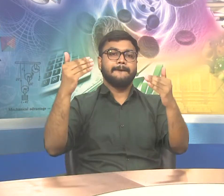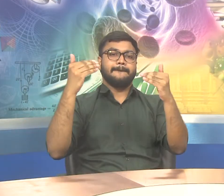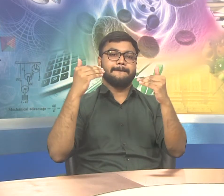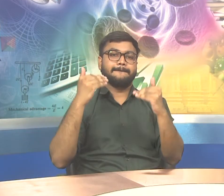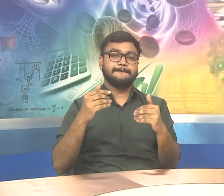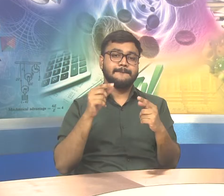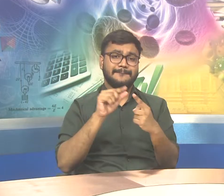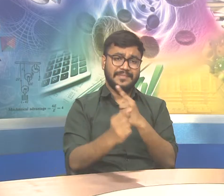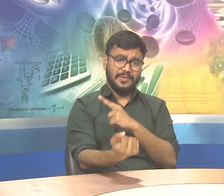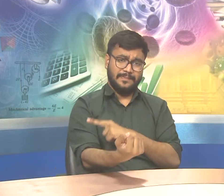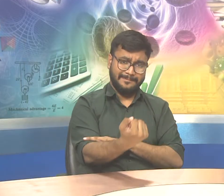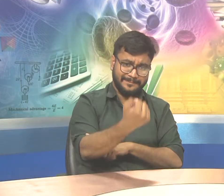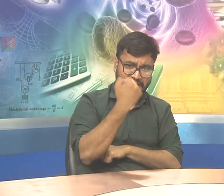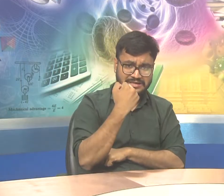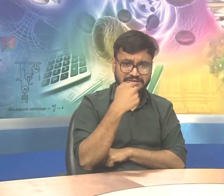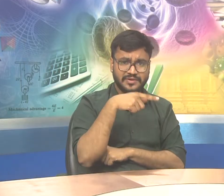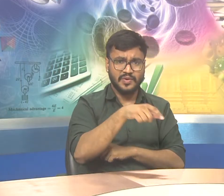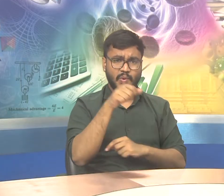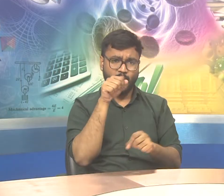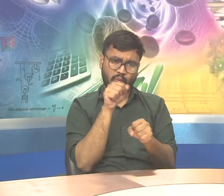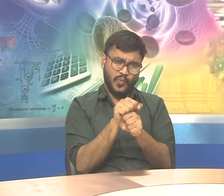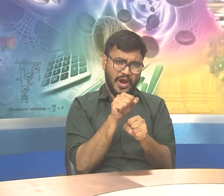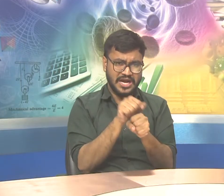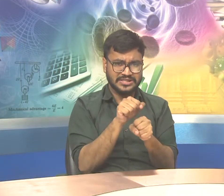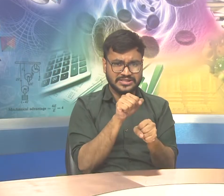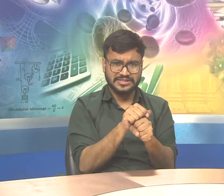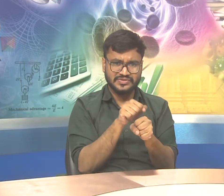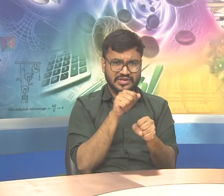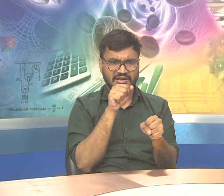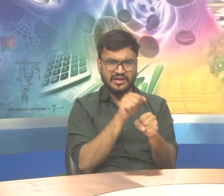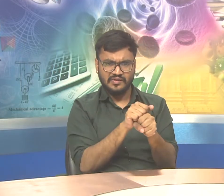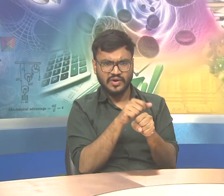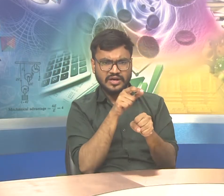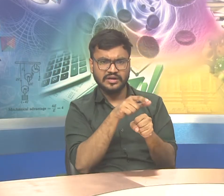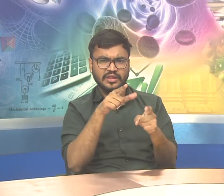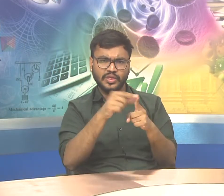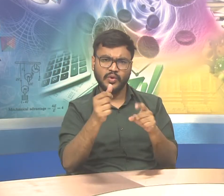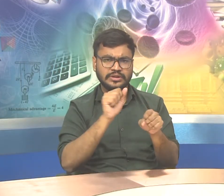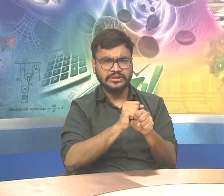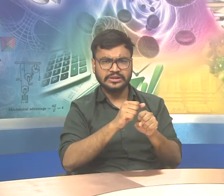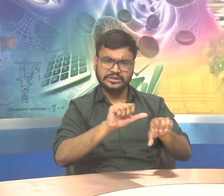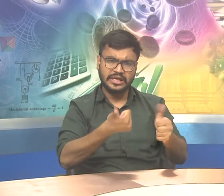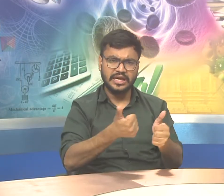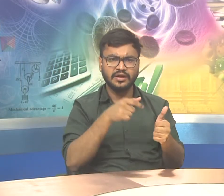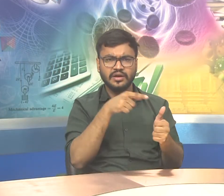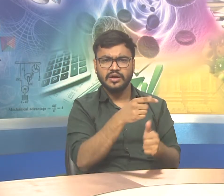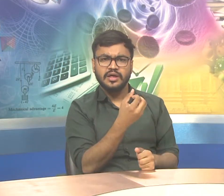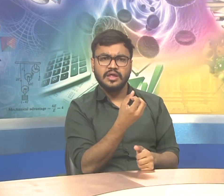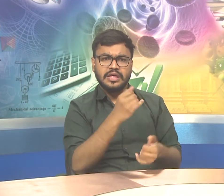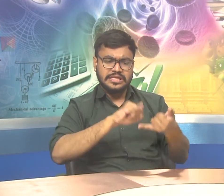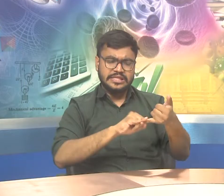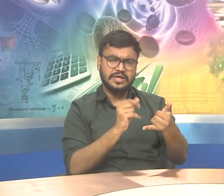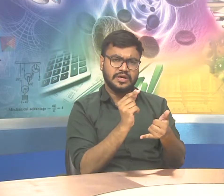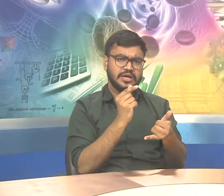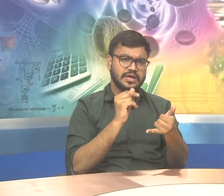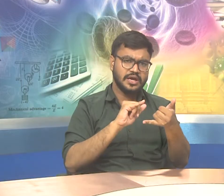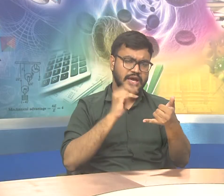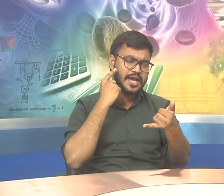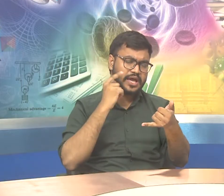And at last we have learned what is power, and power is the rate at which